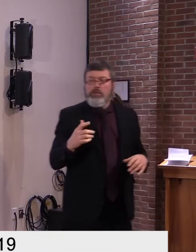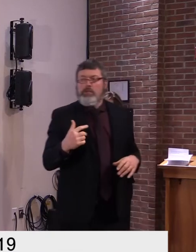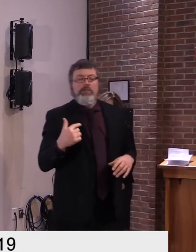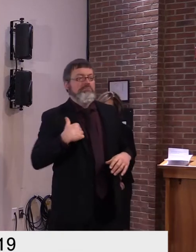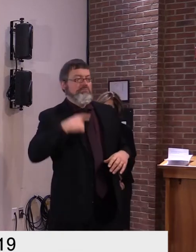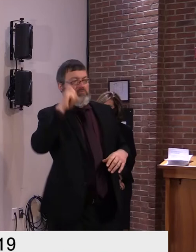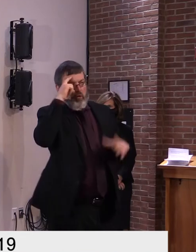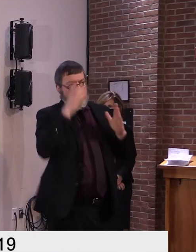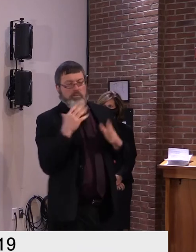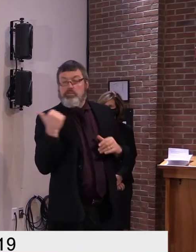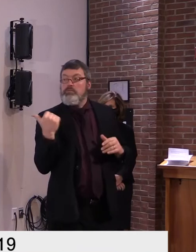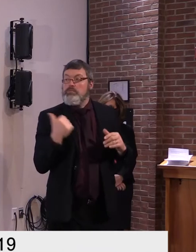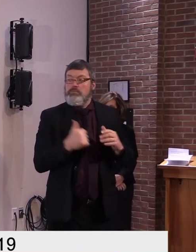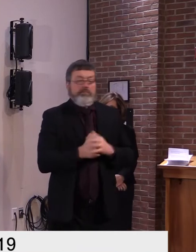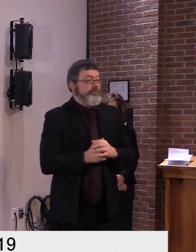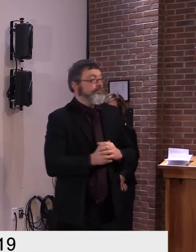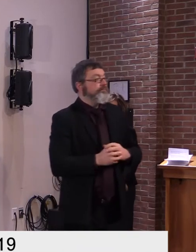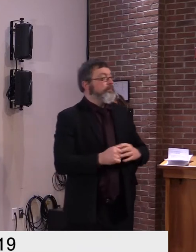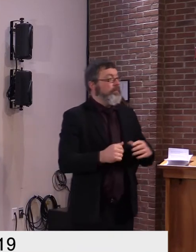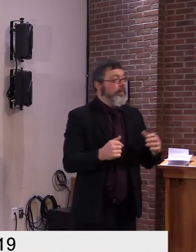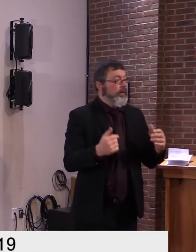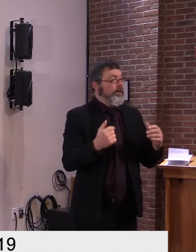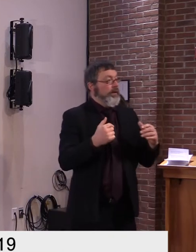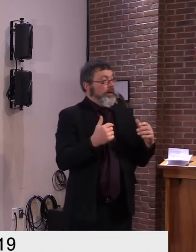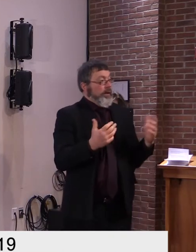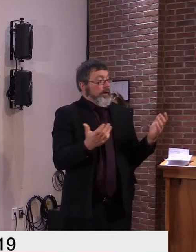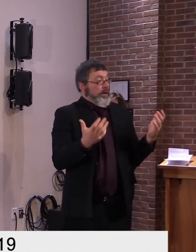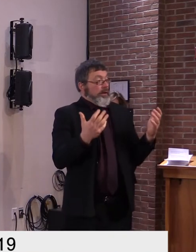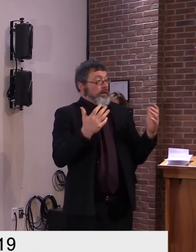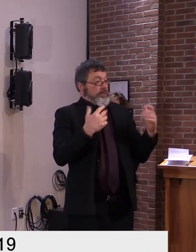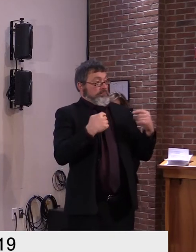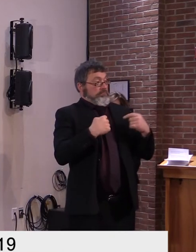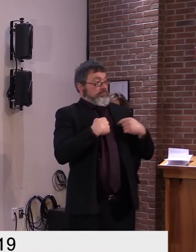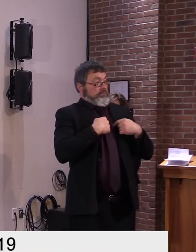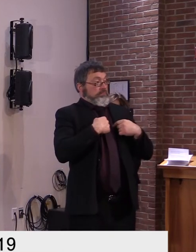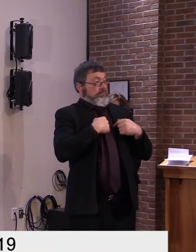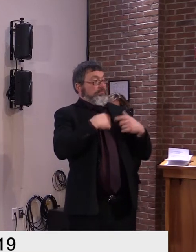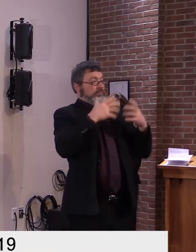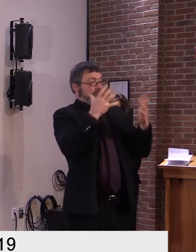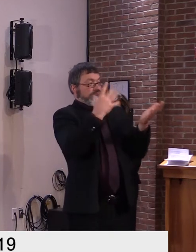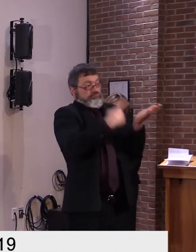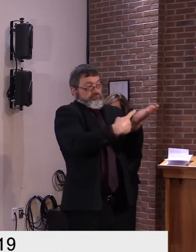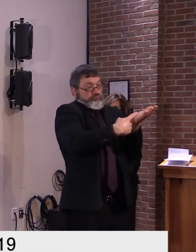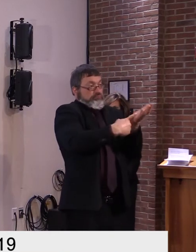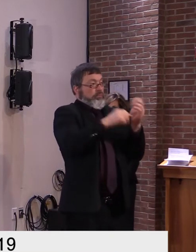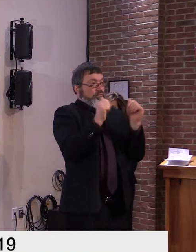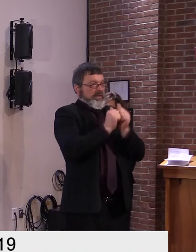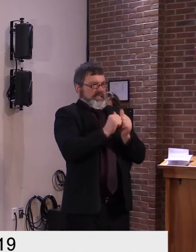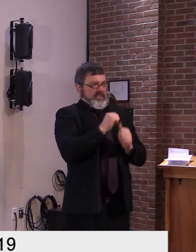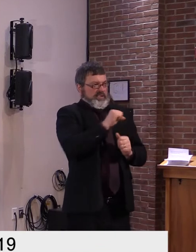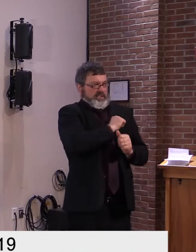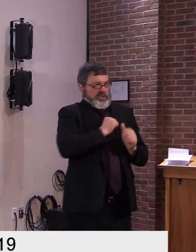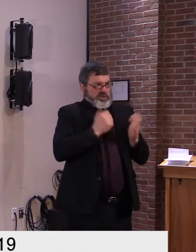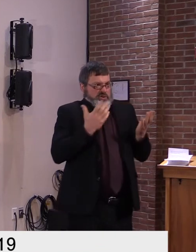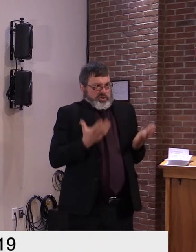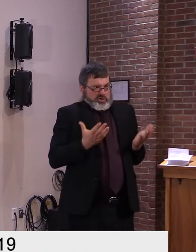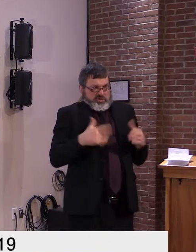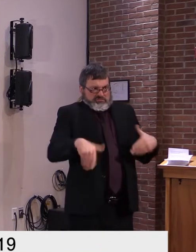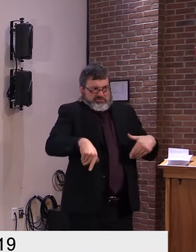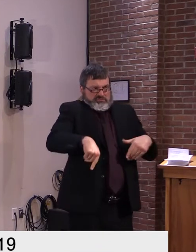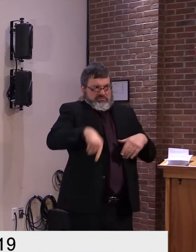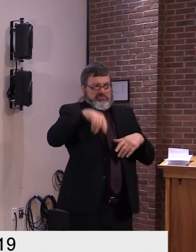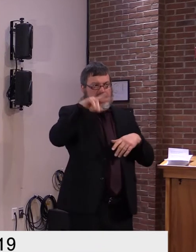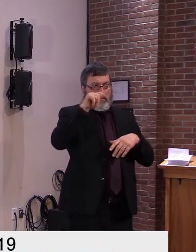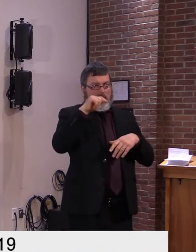Yeah, Joe, in my conversations with the Senator Leahy and Senator Sanders, there is money attached to the